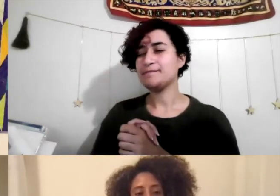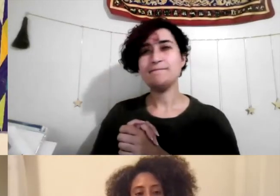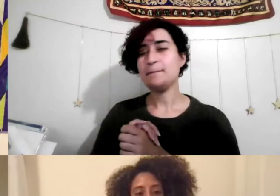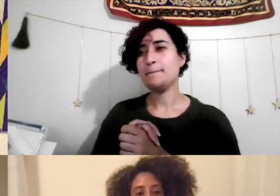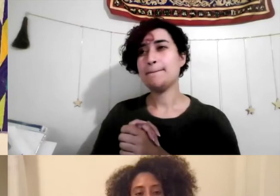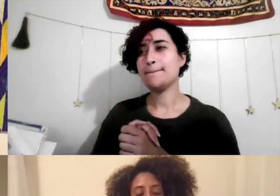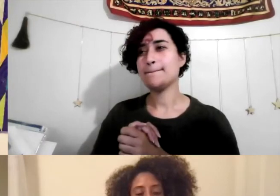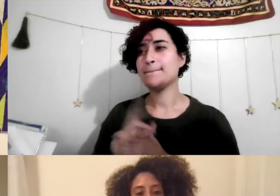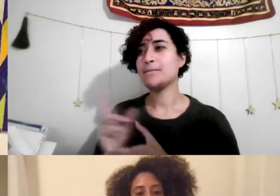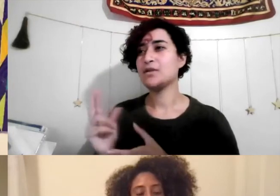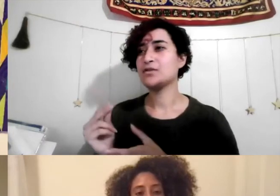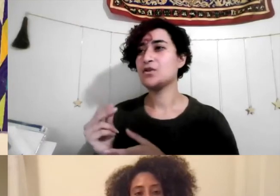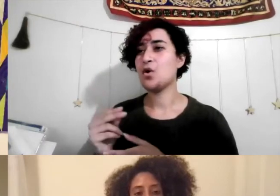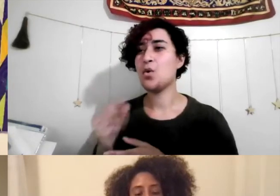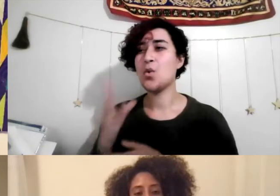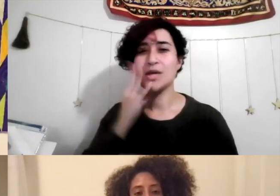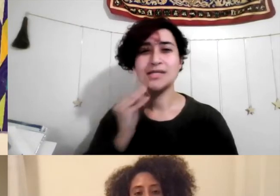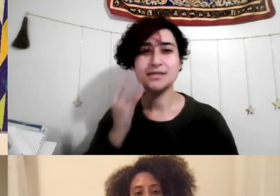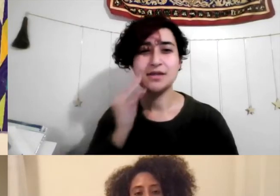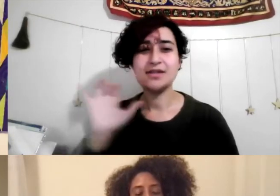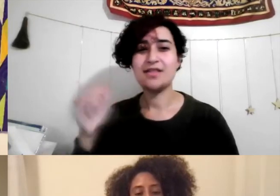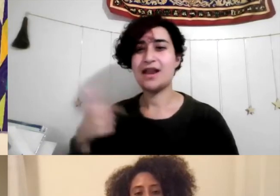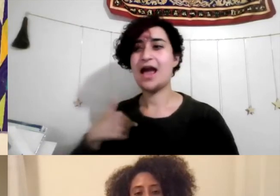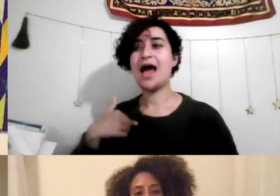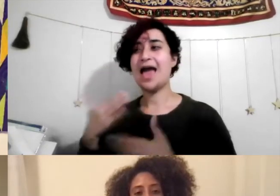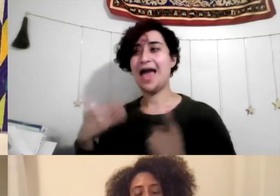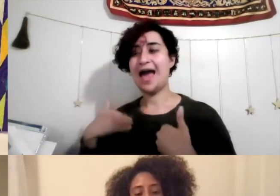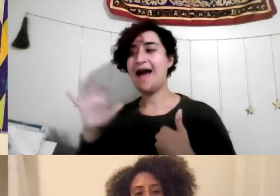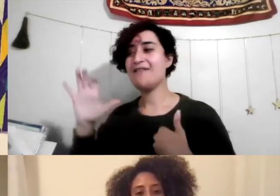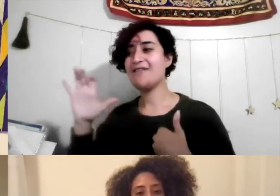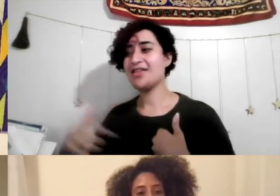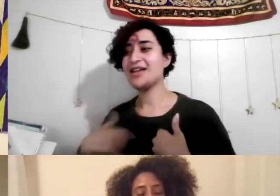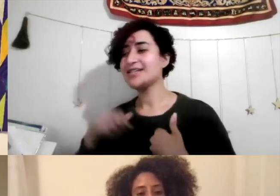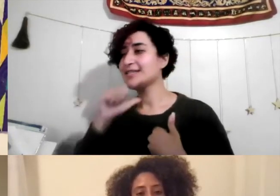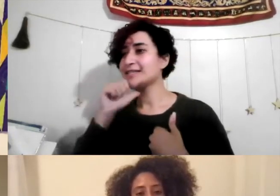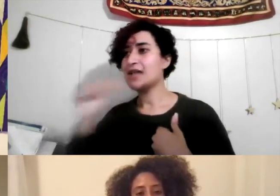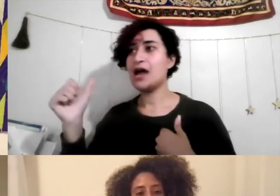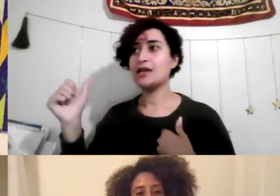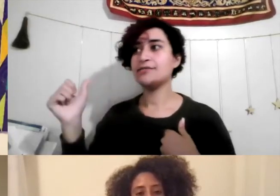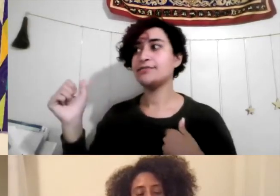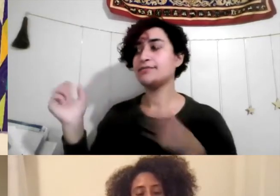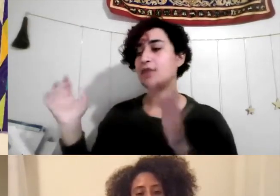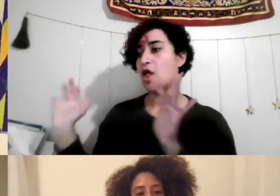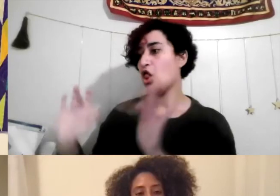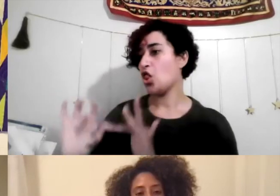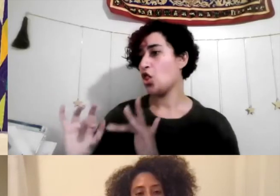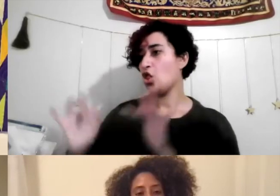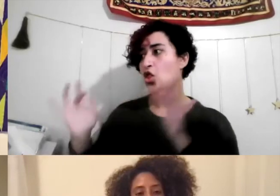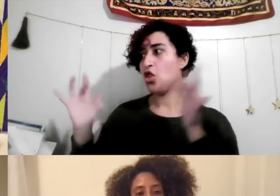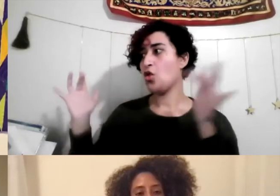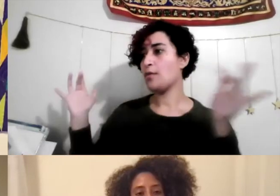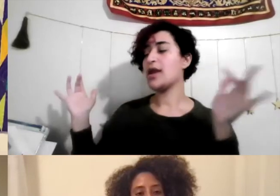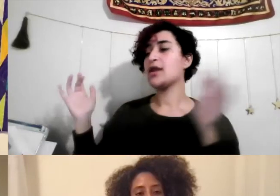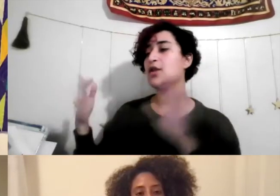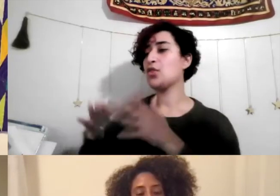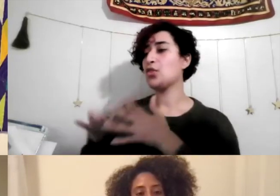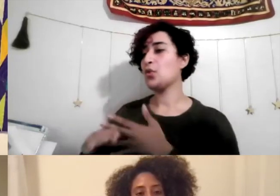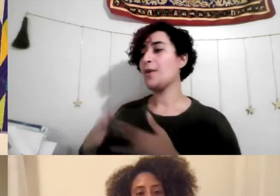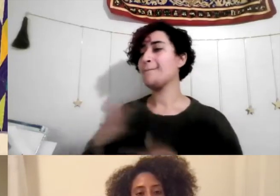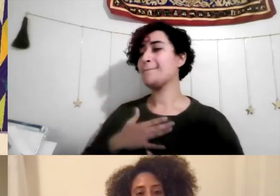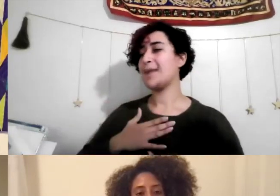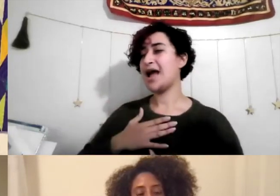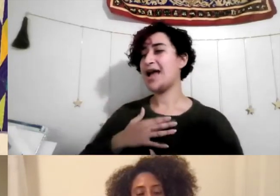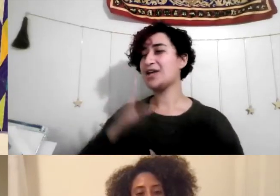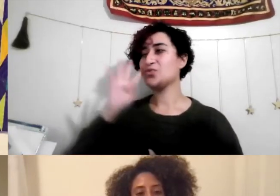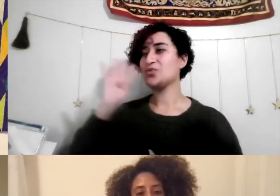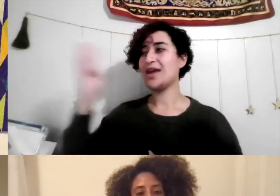is no experience that I have that is not illuminated through my creative